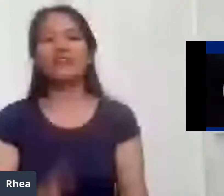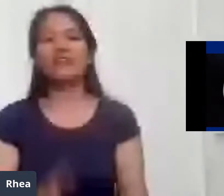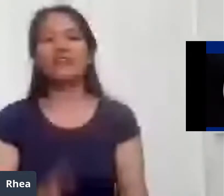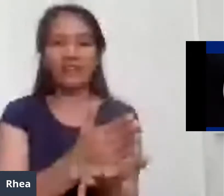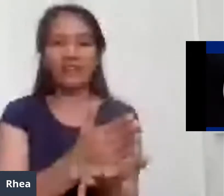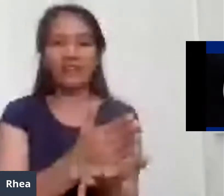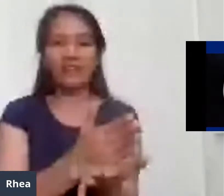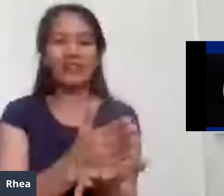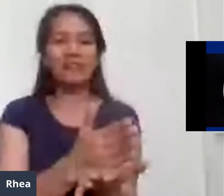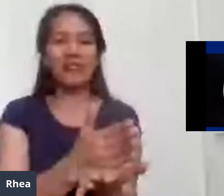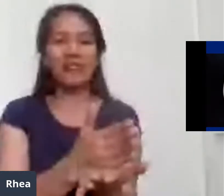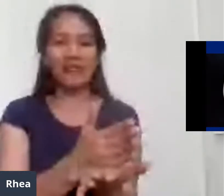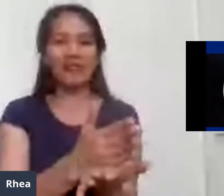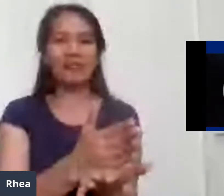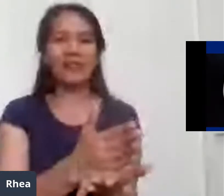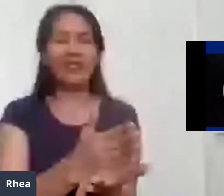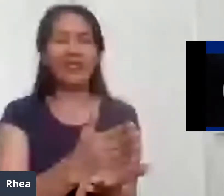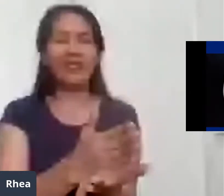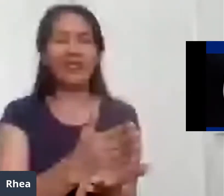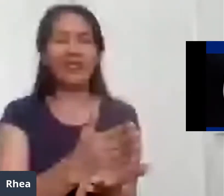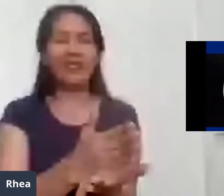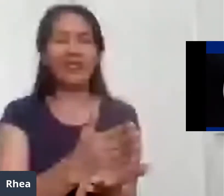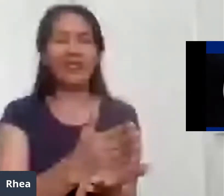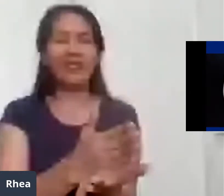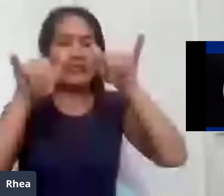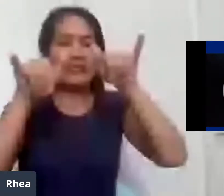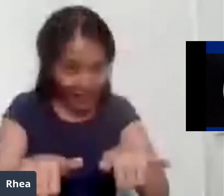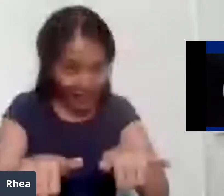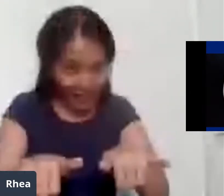to stop the COVID-19 by helping